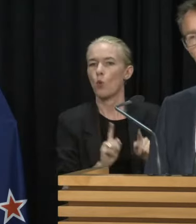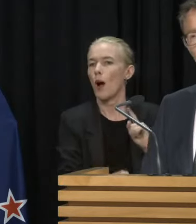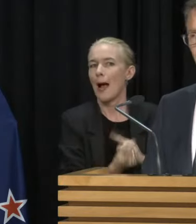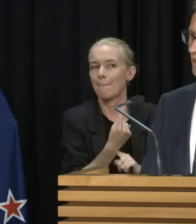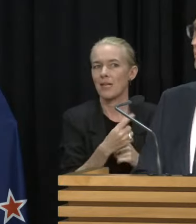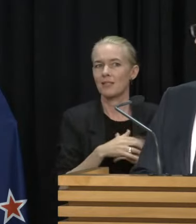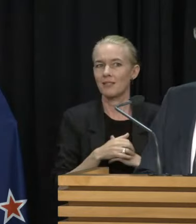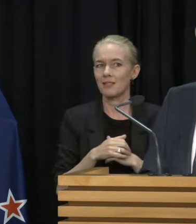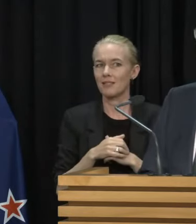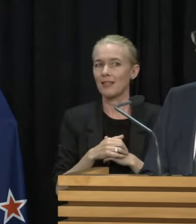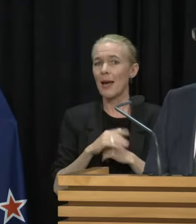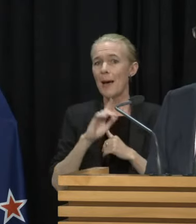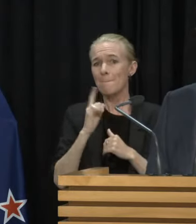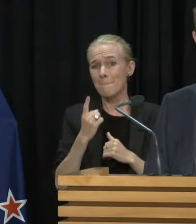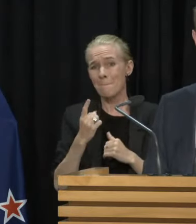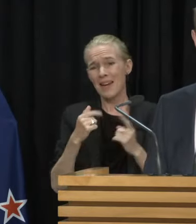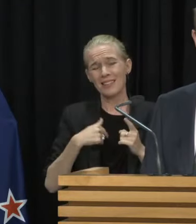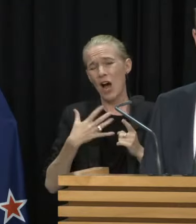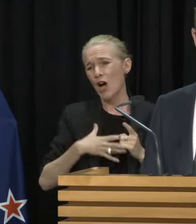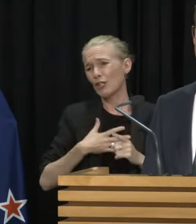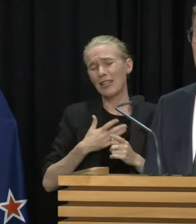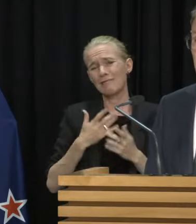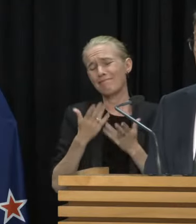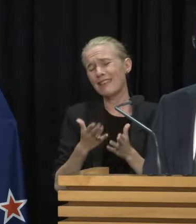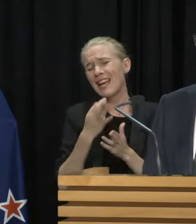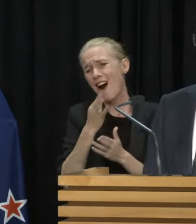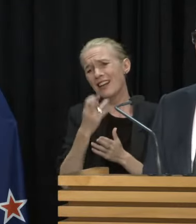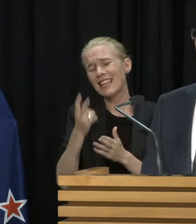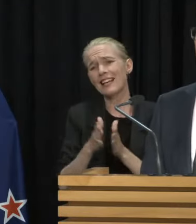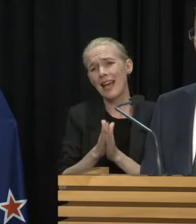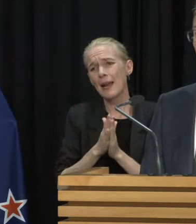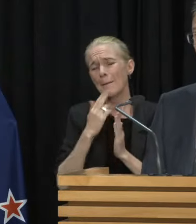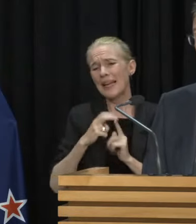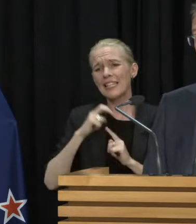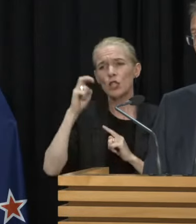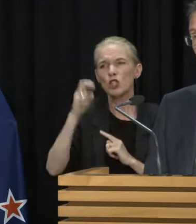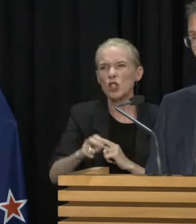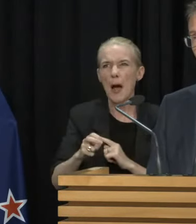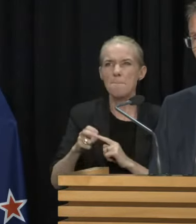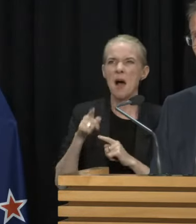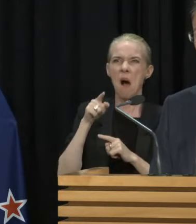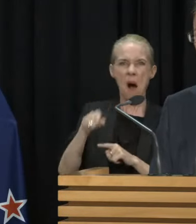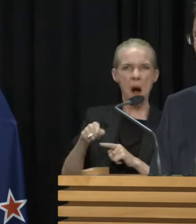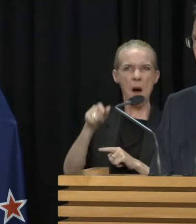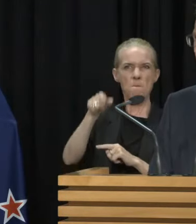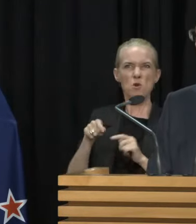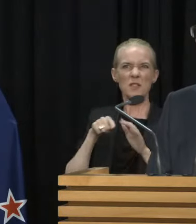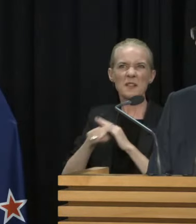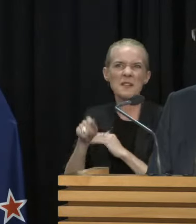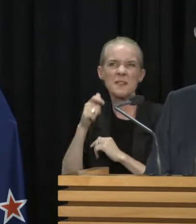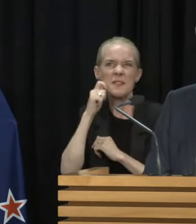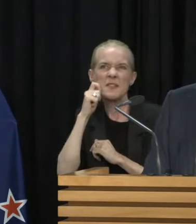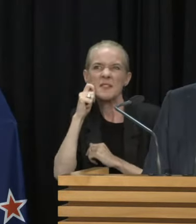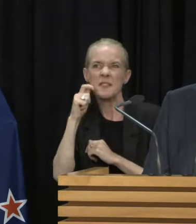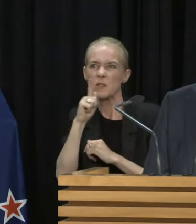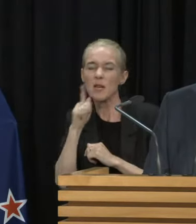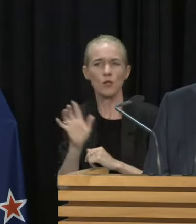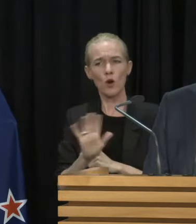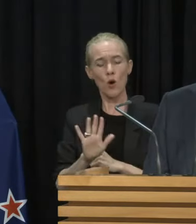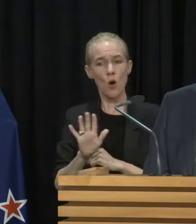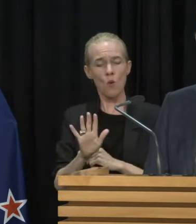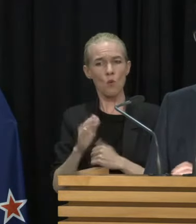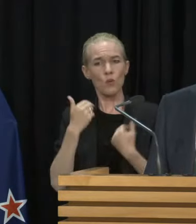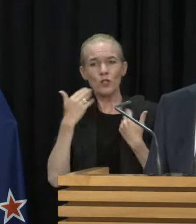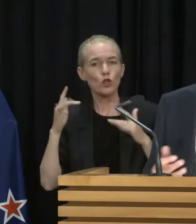not helpful for anyone to pass judgment on what other people are doing. What we have seen from this school community is really high levels of